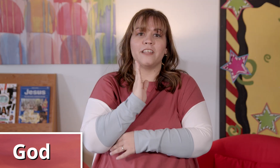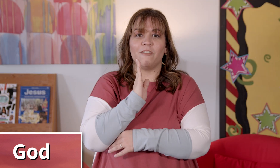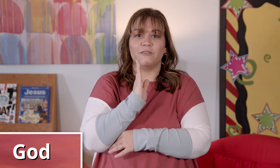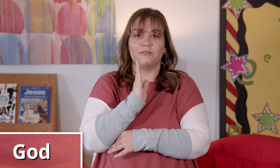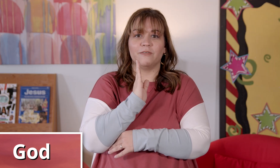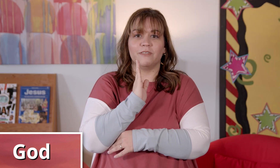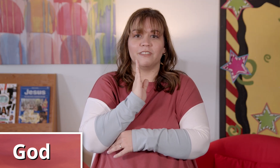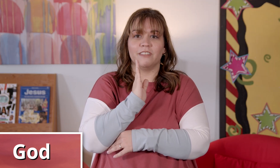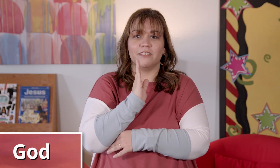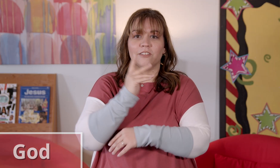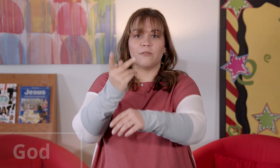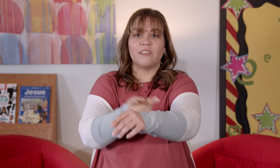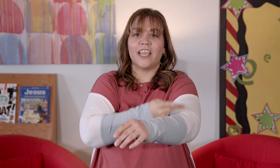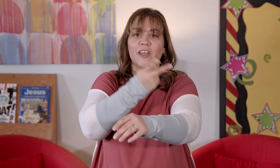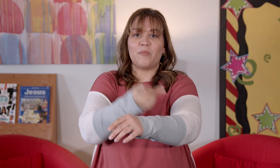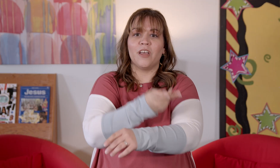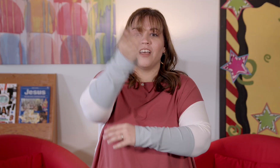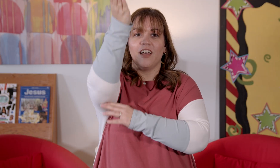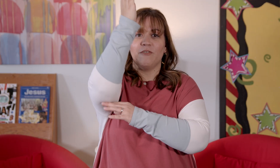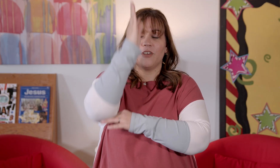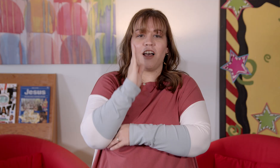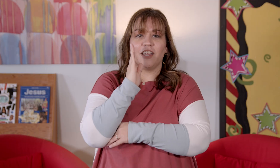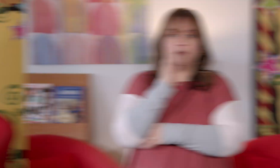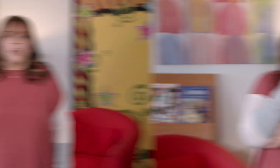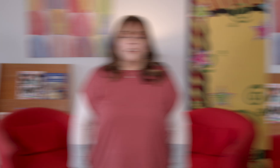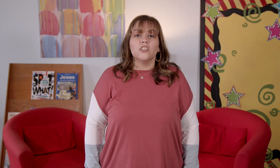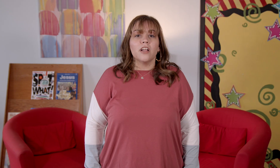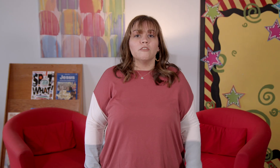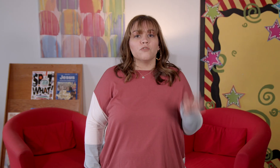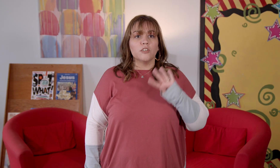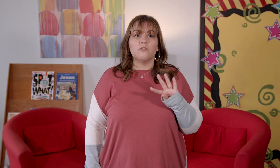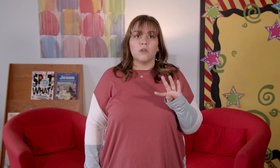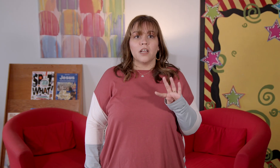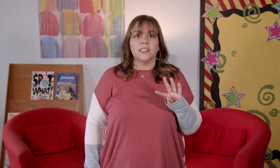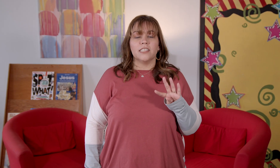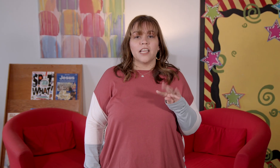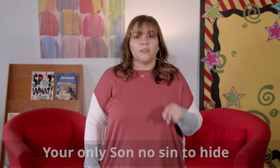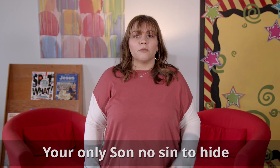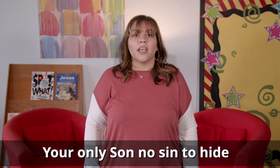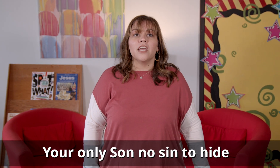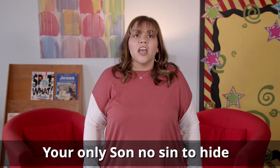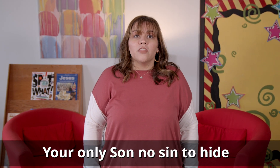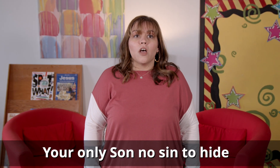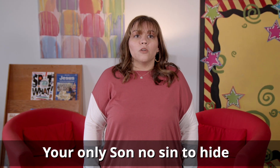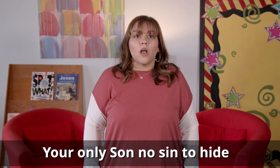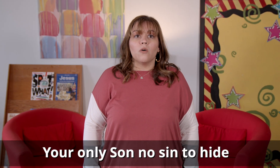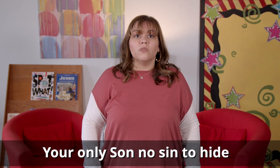down. So Lamb of God. Let's try those first four lines together, okay? Your